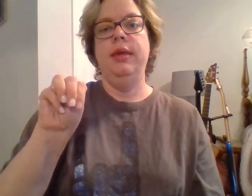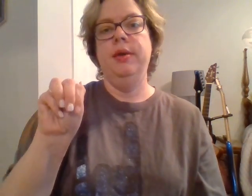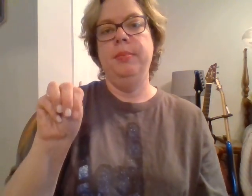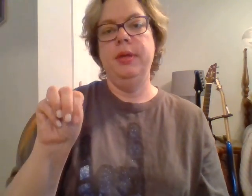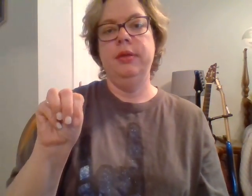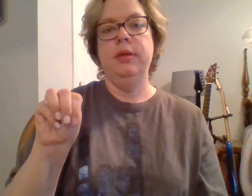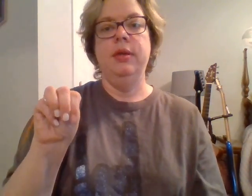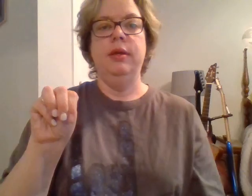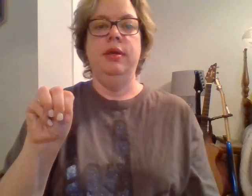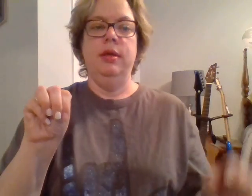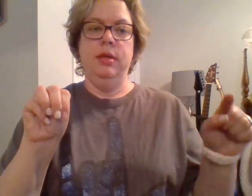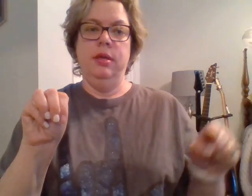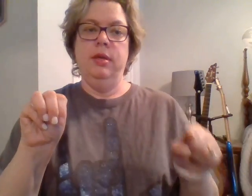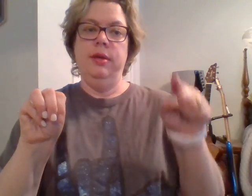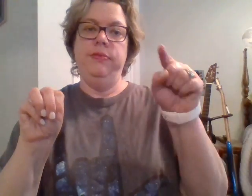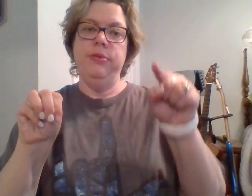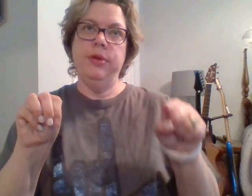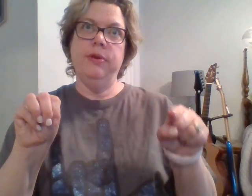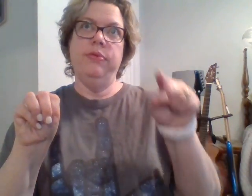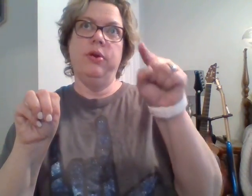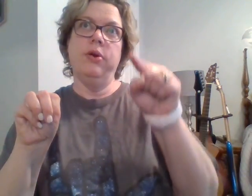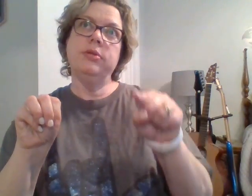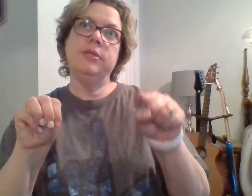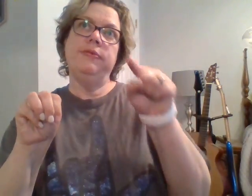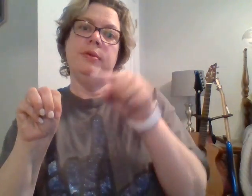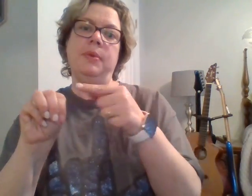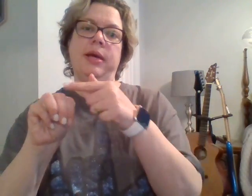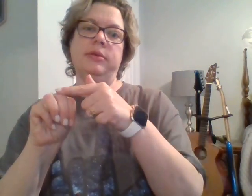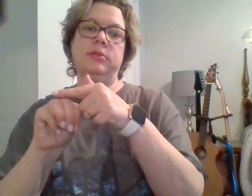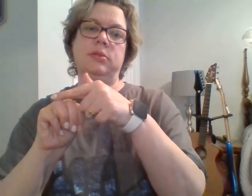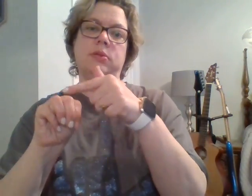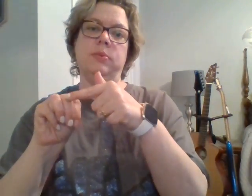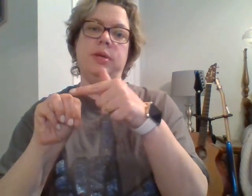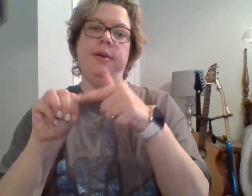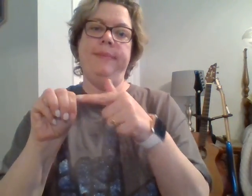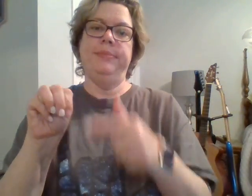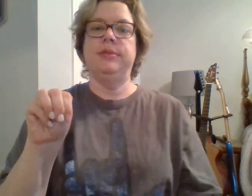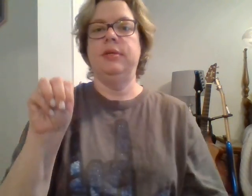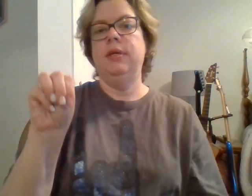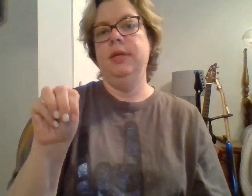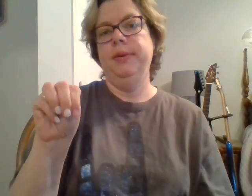M. If you think of the cursive M, it has 3 humps. M.